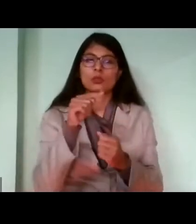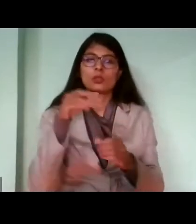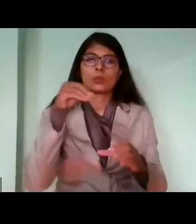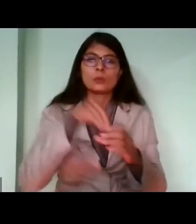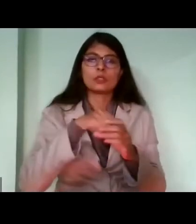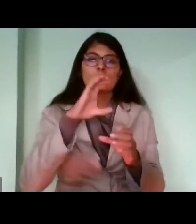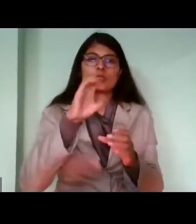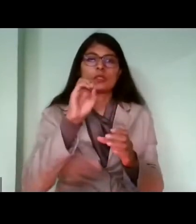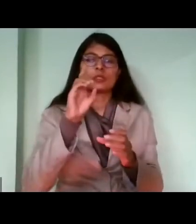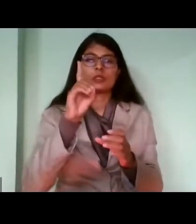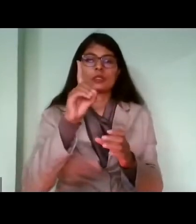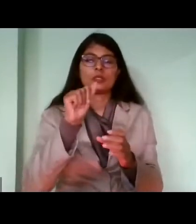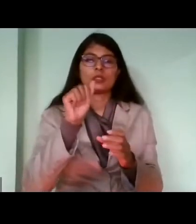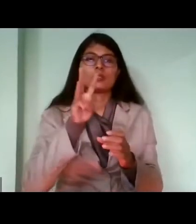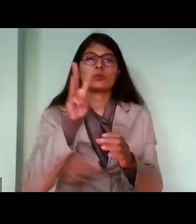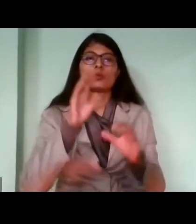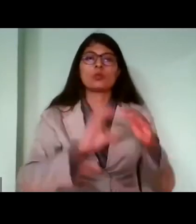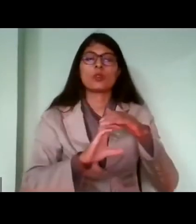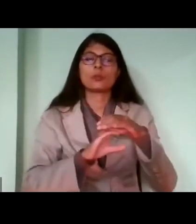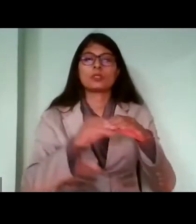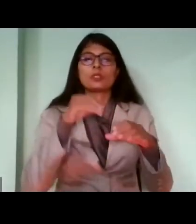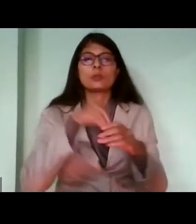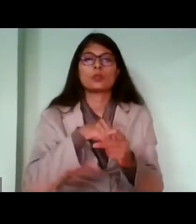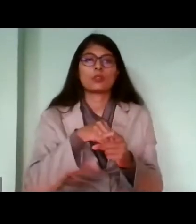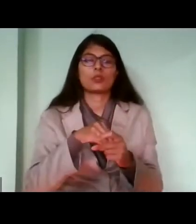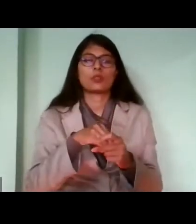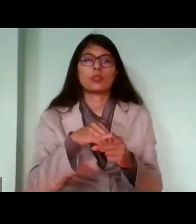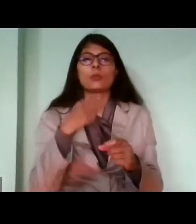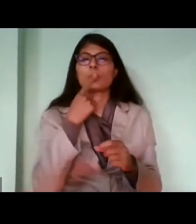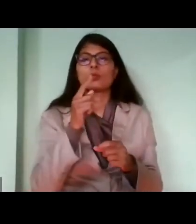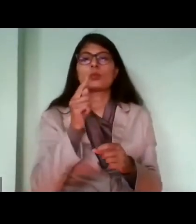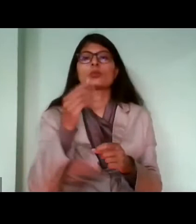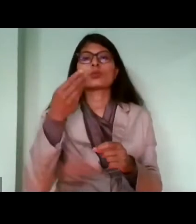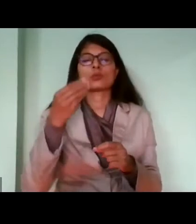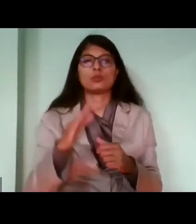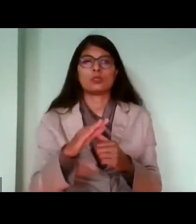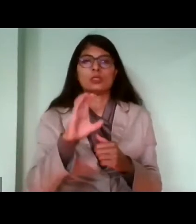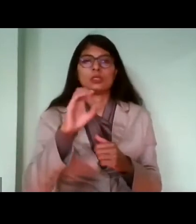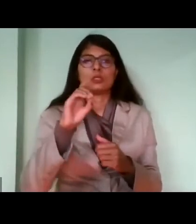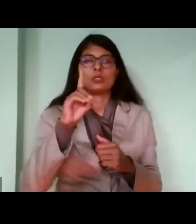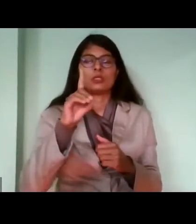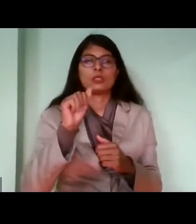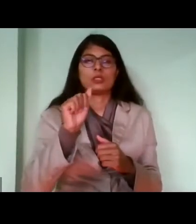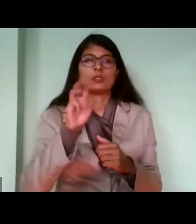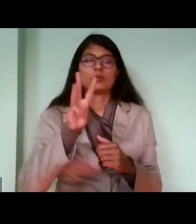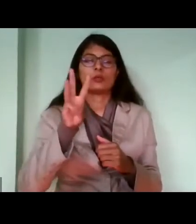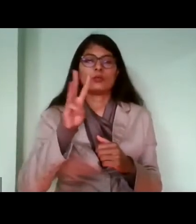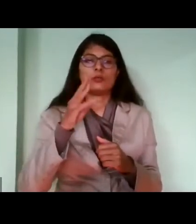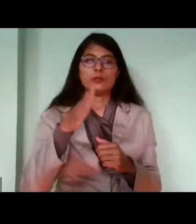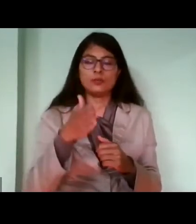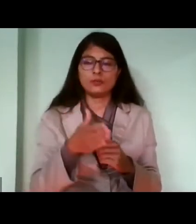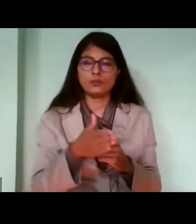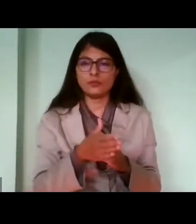CEDAW committee, and what does it mean about process when the CEDAW committee discounts